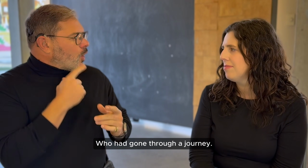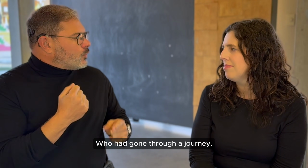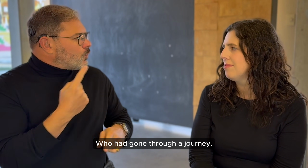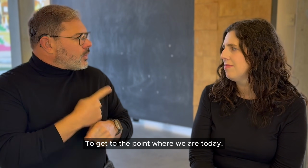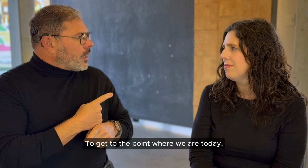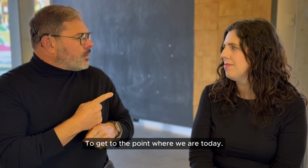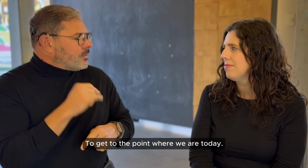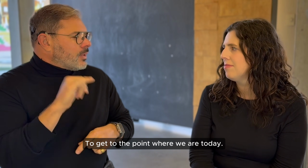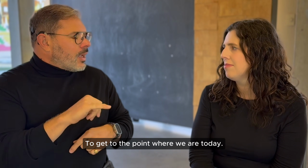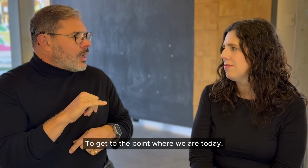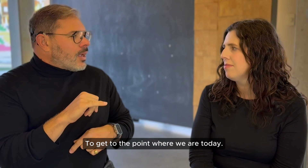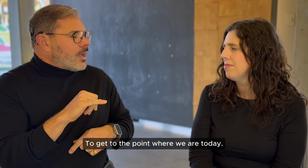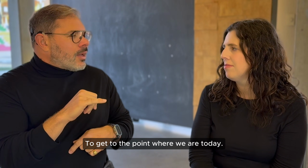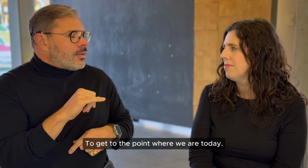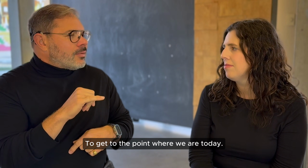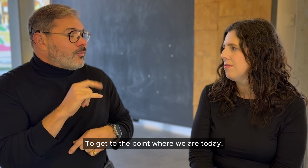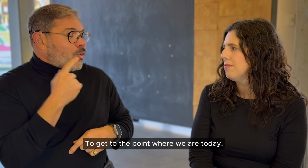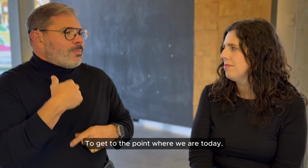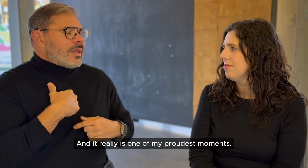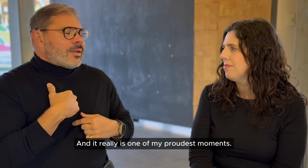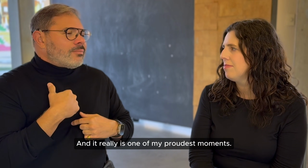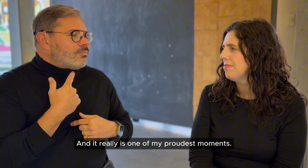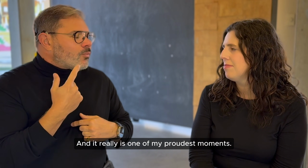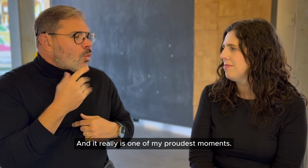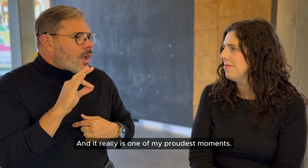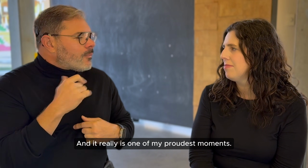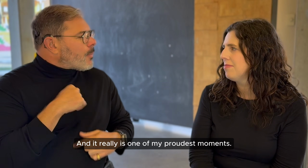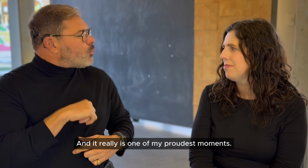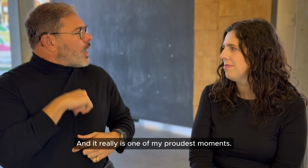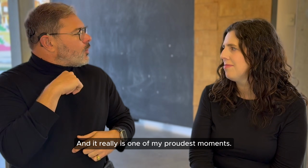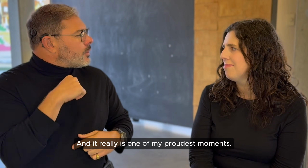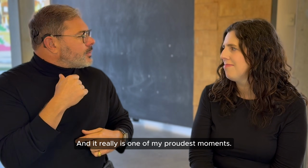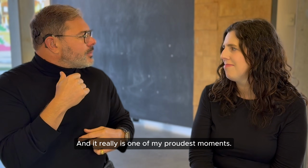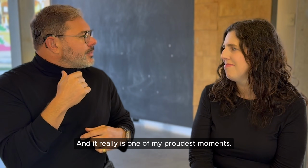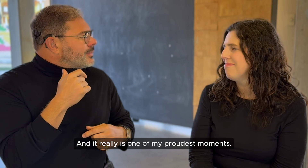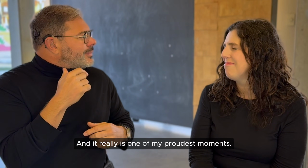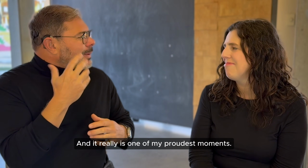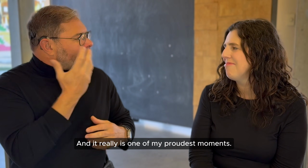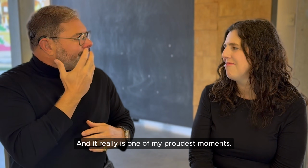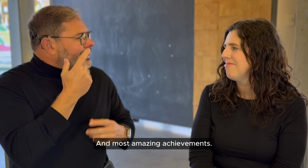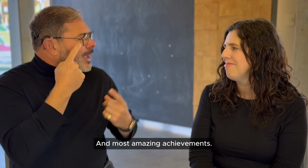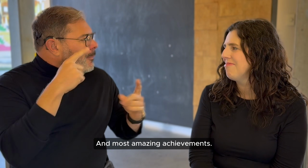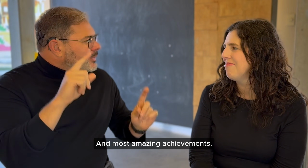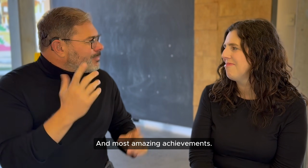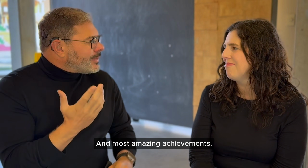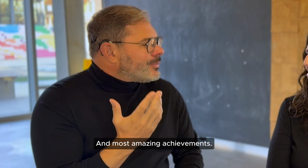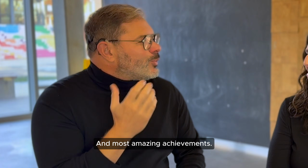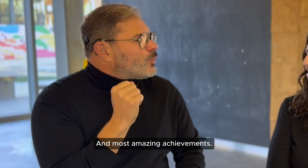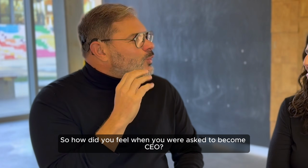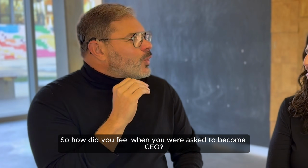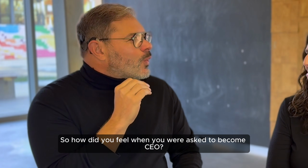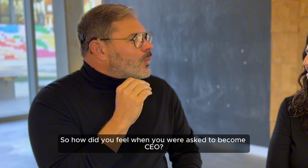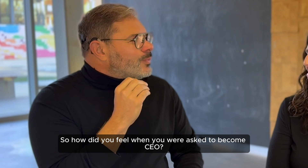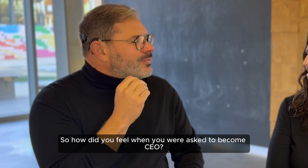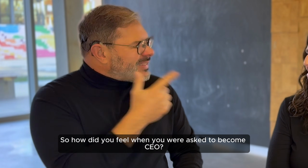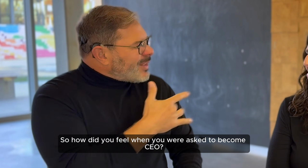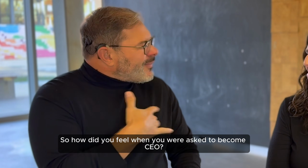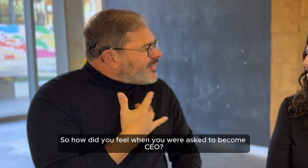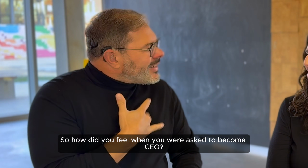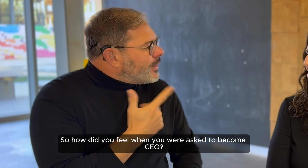journey to get to the point where we are today. And it really is one of my proudest and most amazing achievements. So, how did you